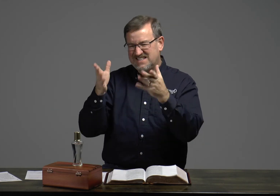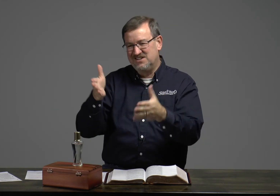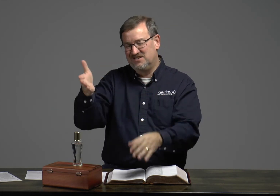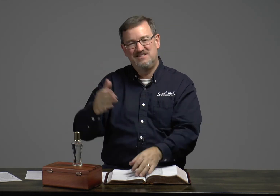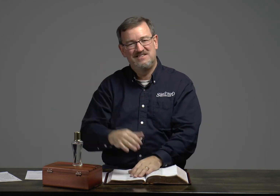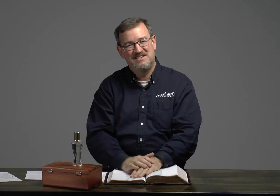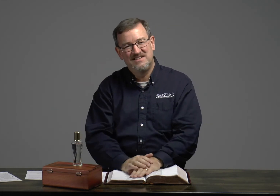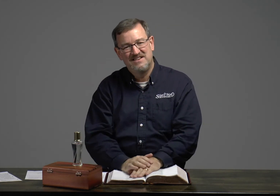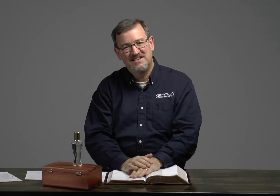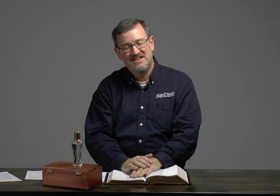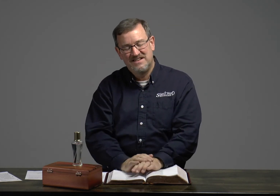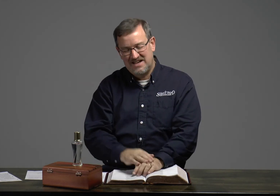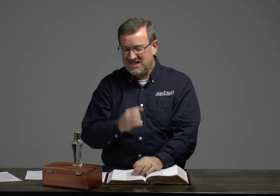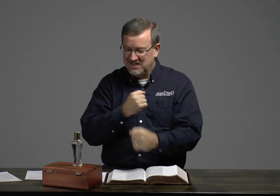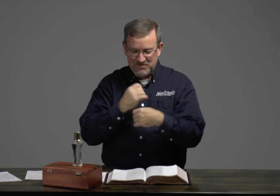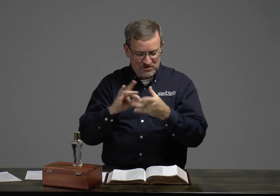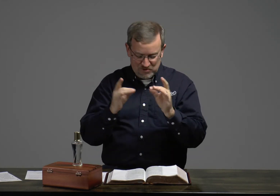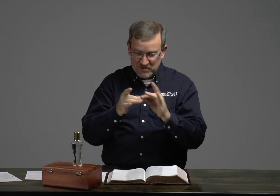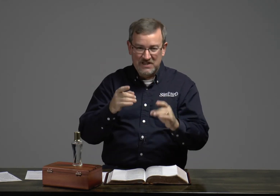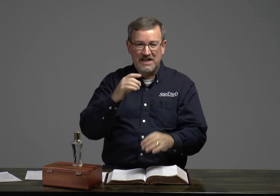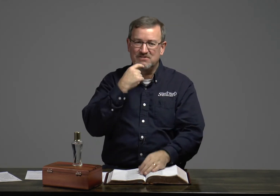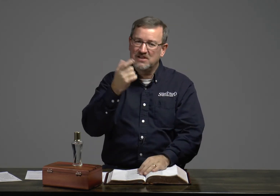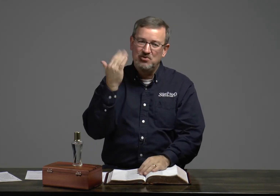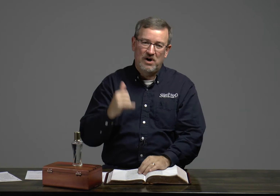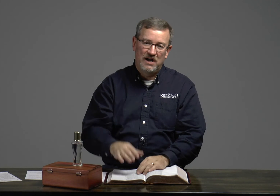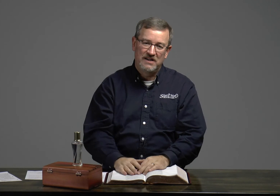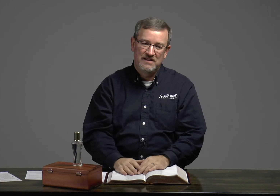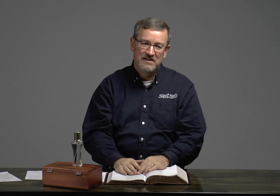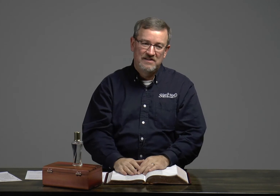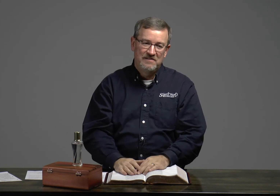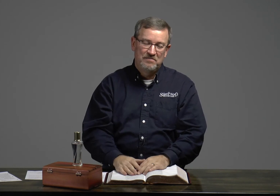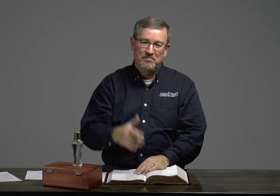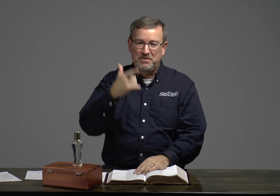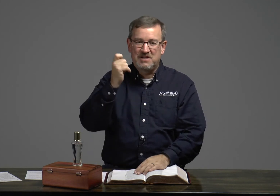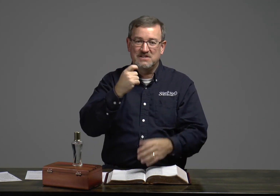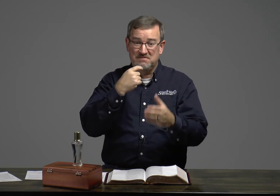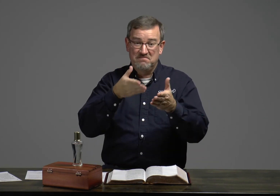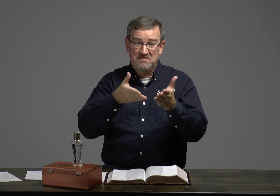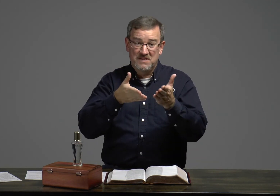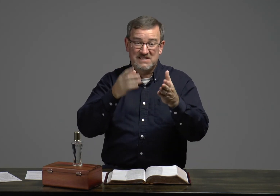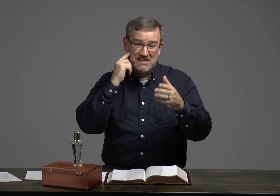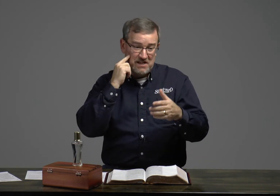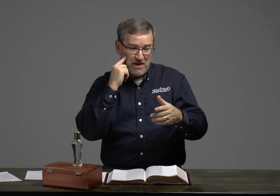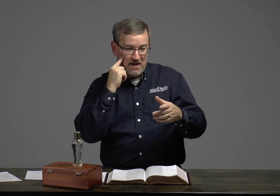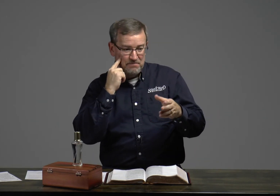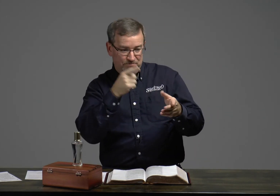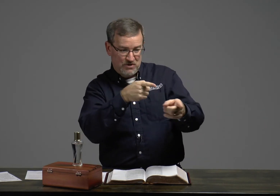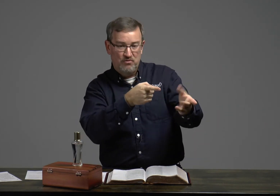sinner? I love this story, and I'll tell you why. Because let's think about over